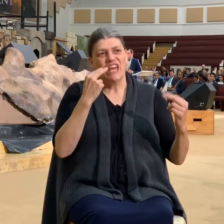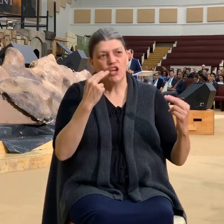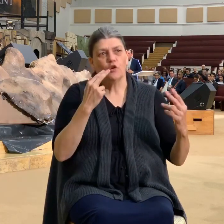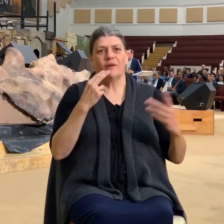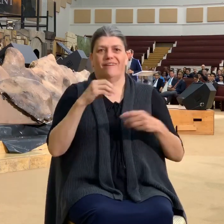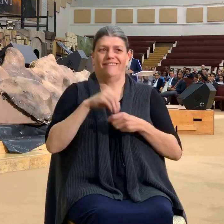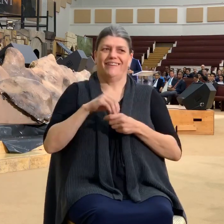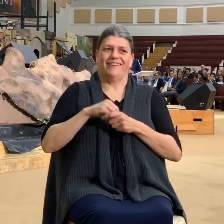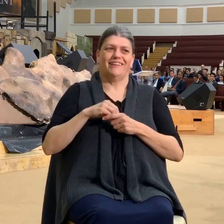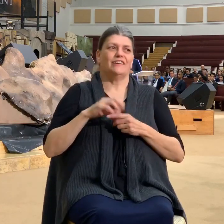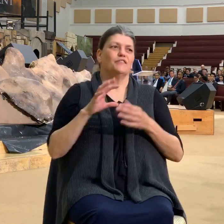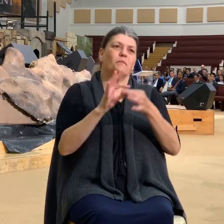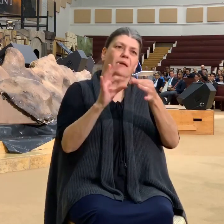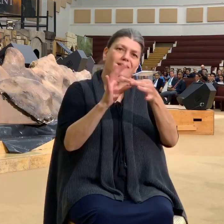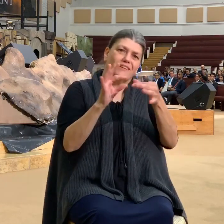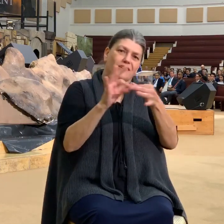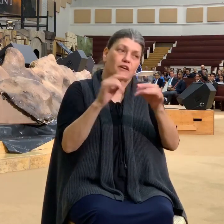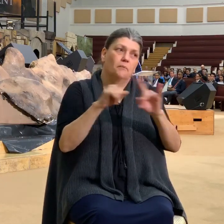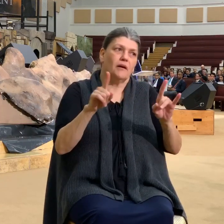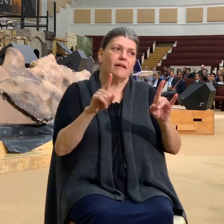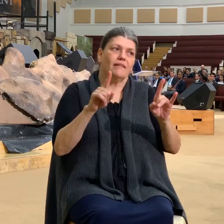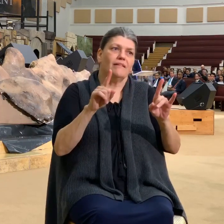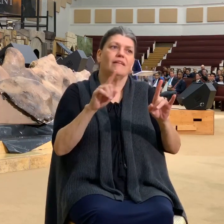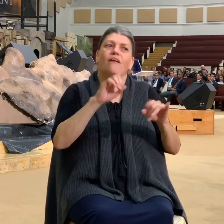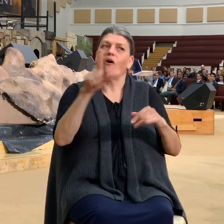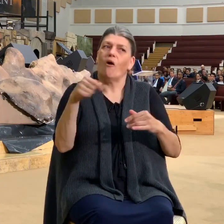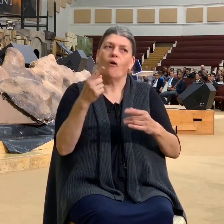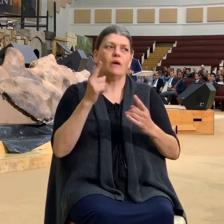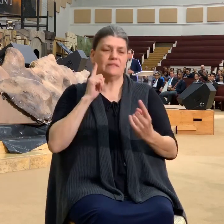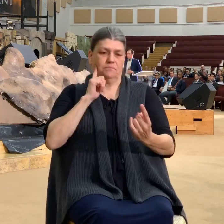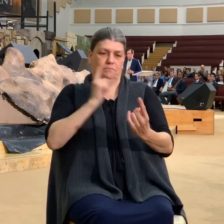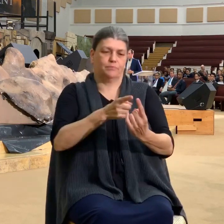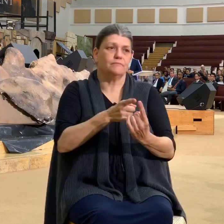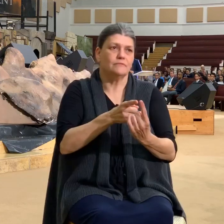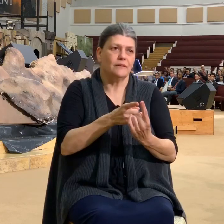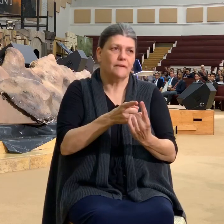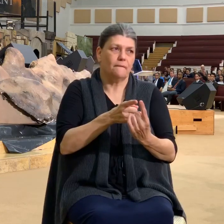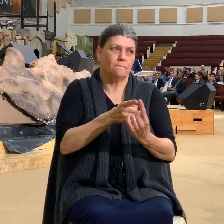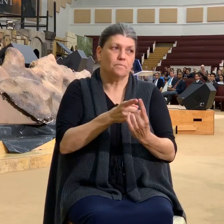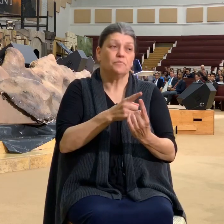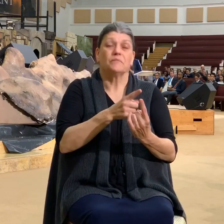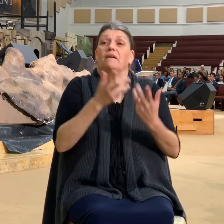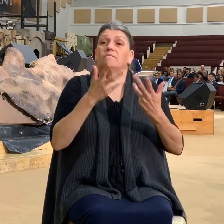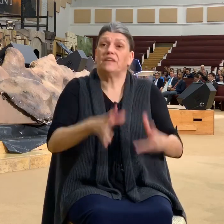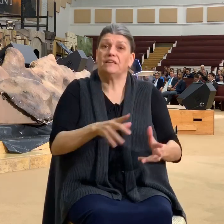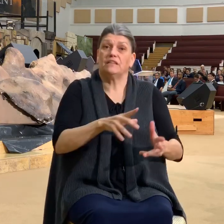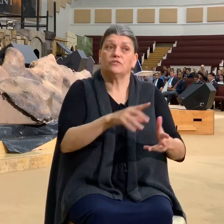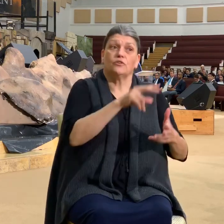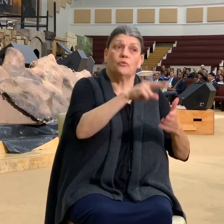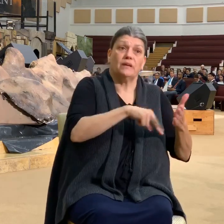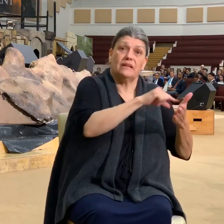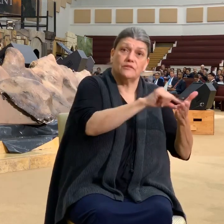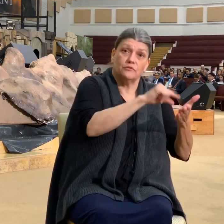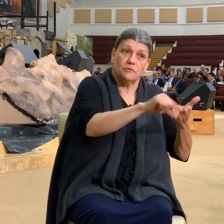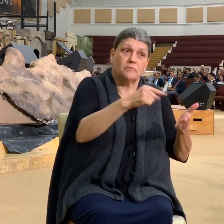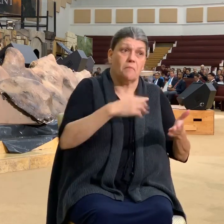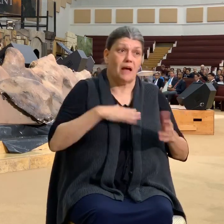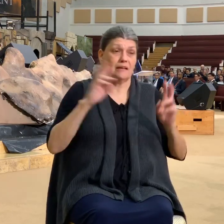it always came to the point. And after he read his scripture, he said, "My subject tonight